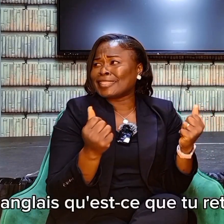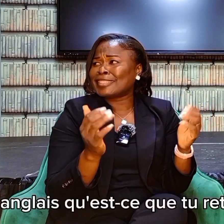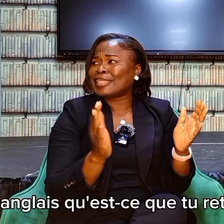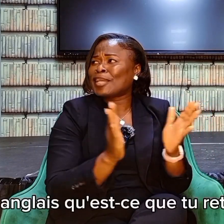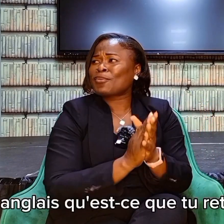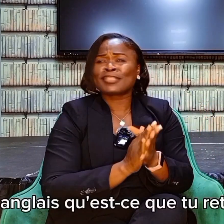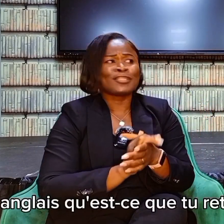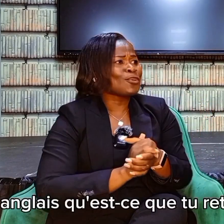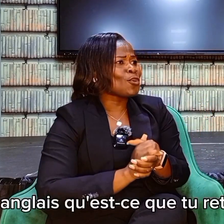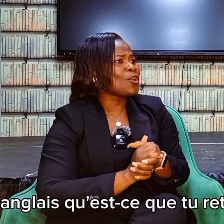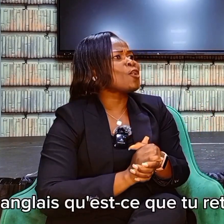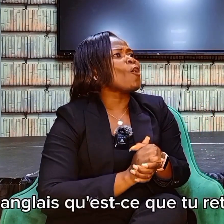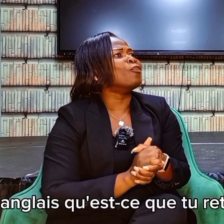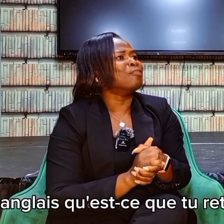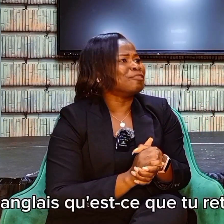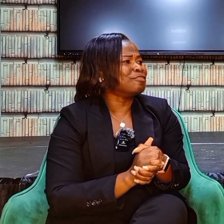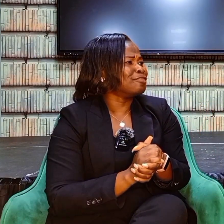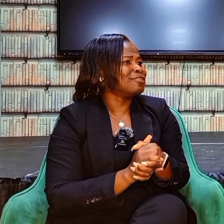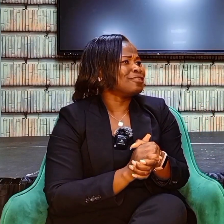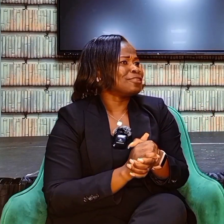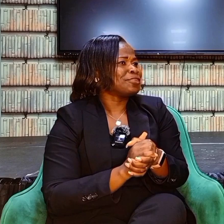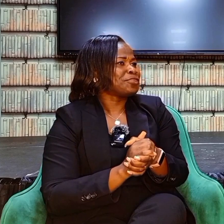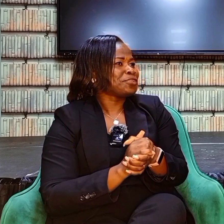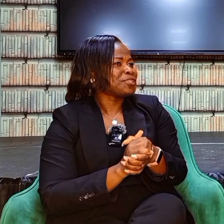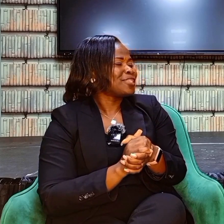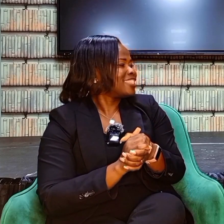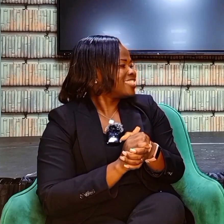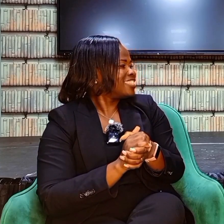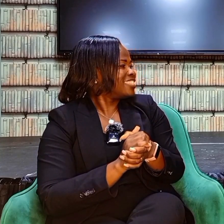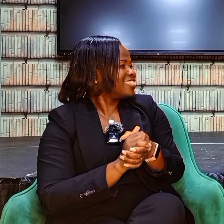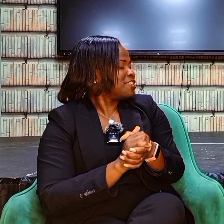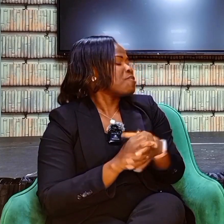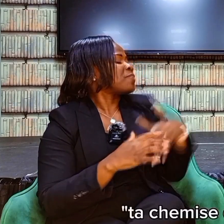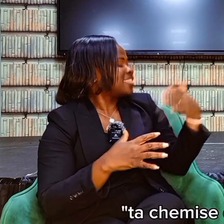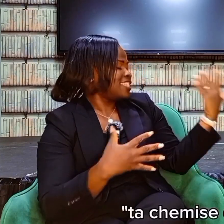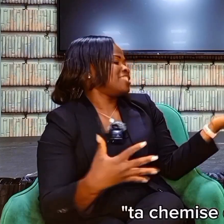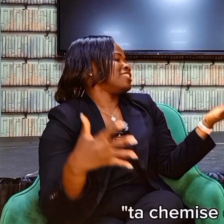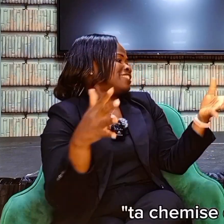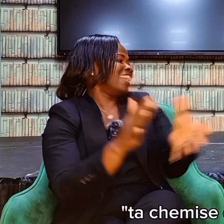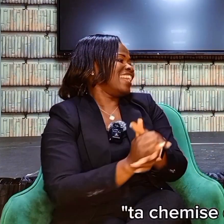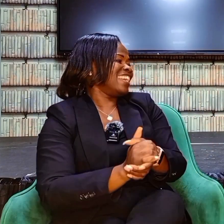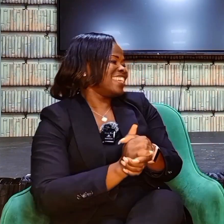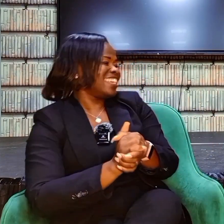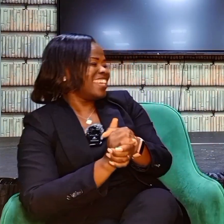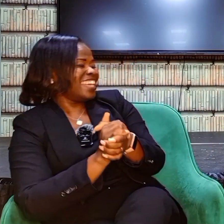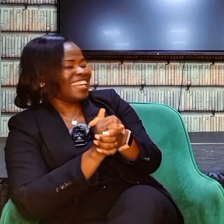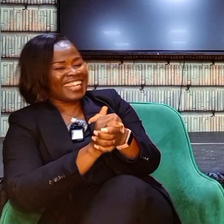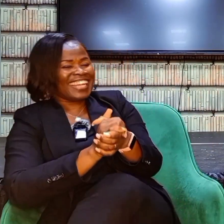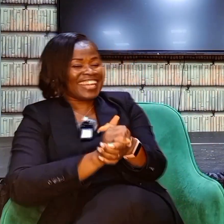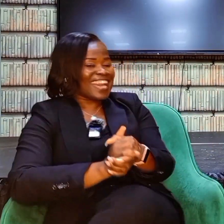in English? What is your going home? Parting shot. Your parting shot.